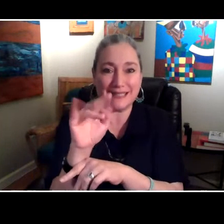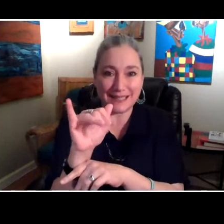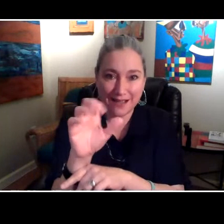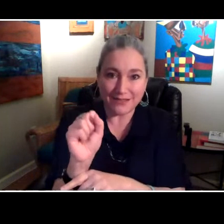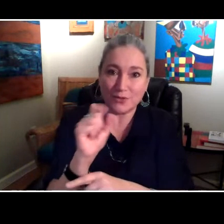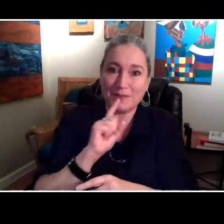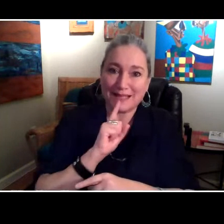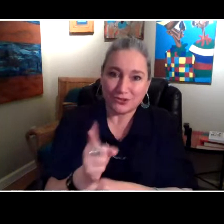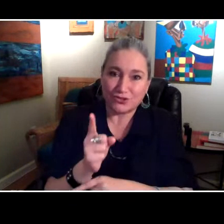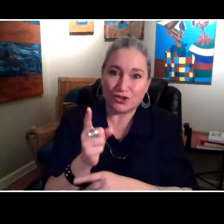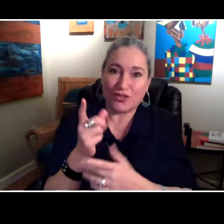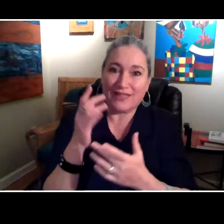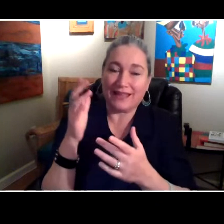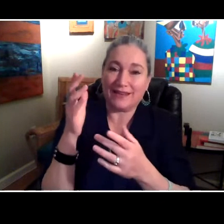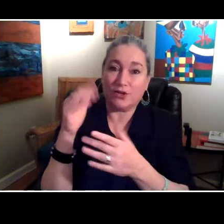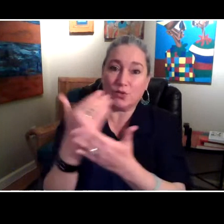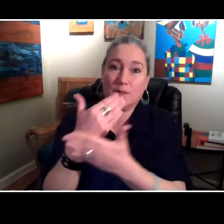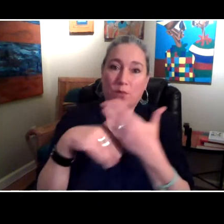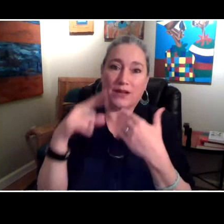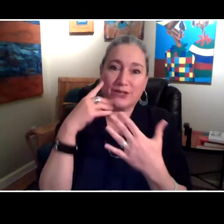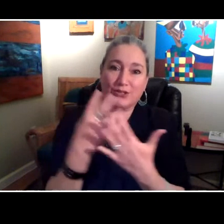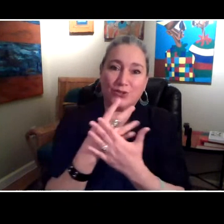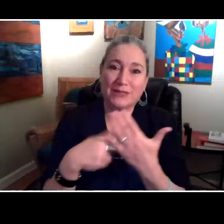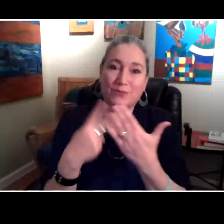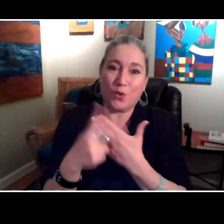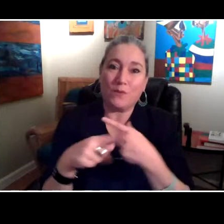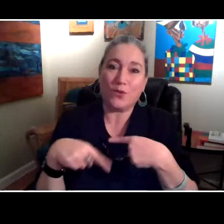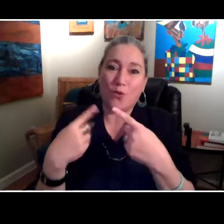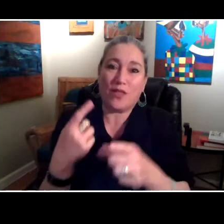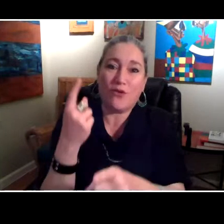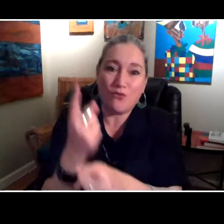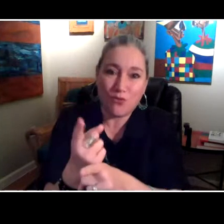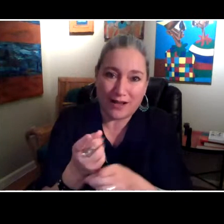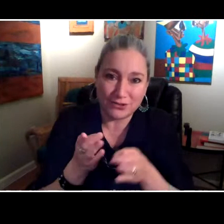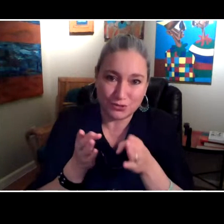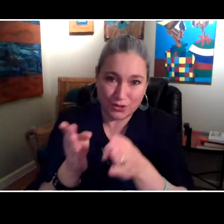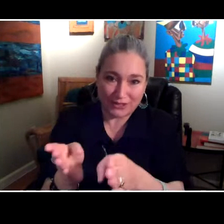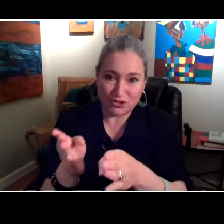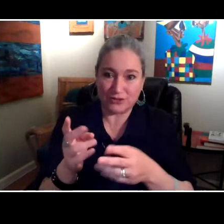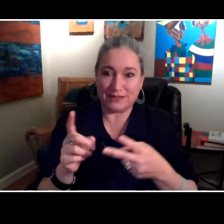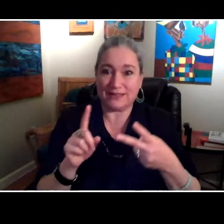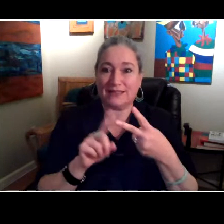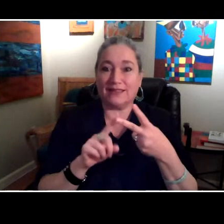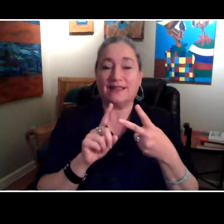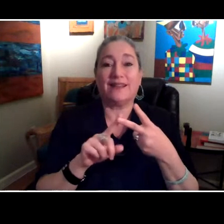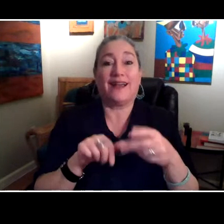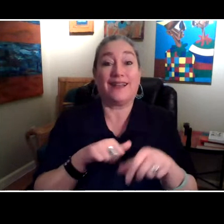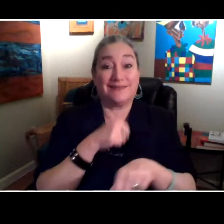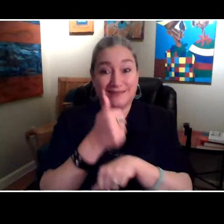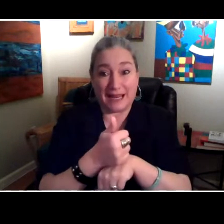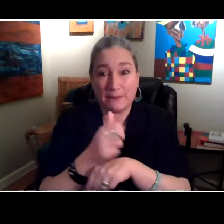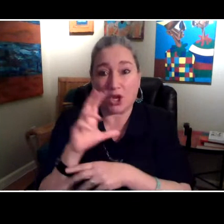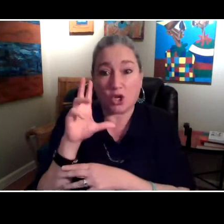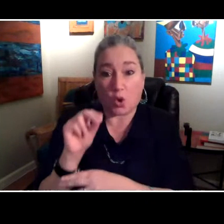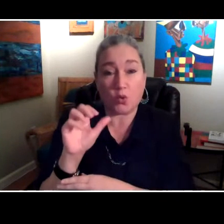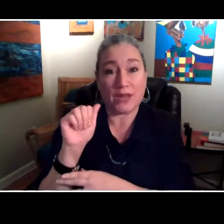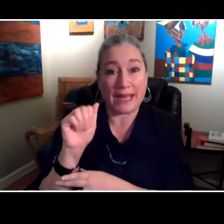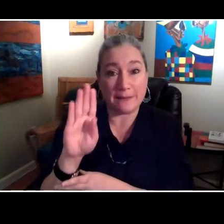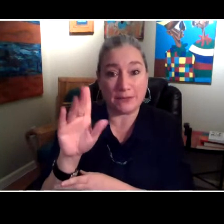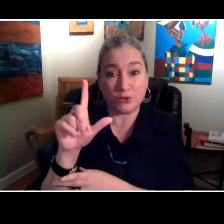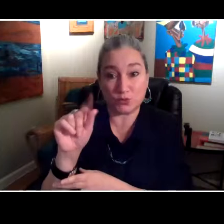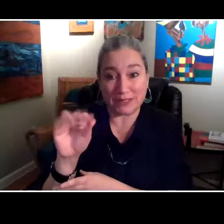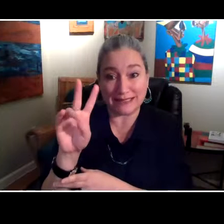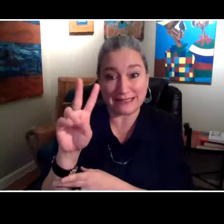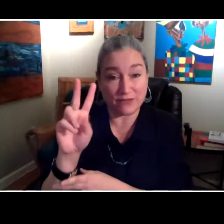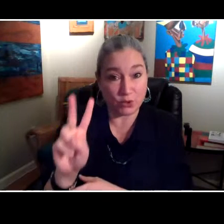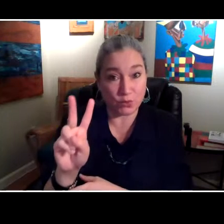most important in all of this is language. And so this organization was established to make sure that the newborn hearing